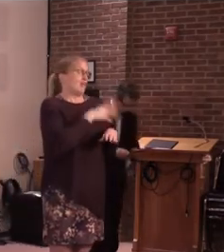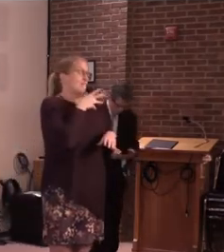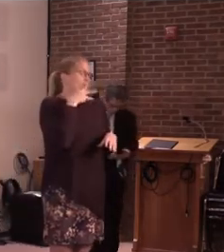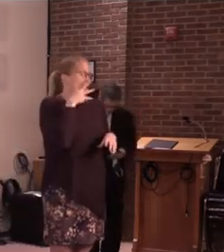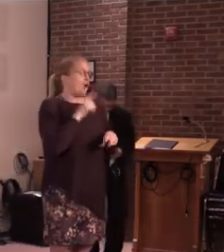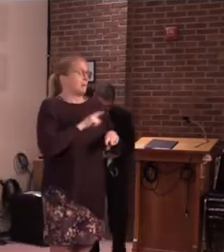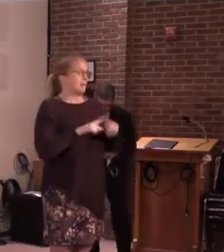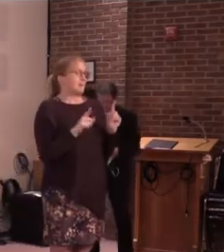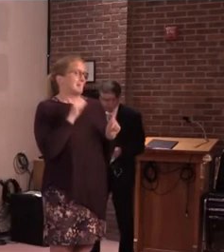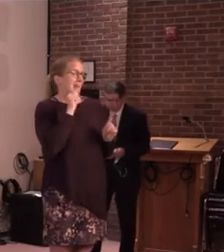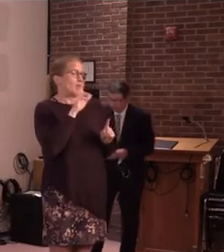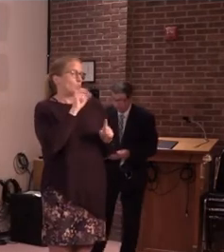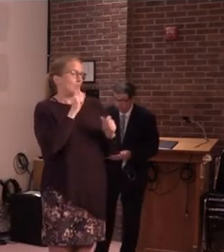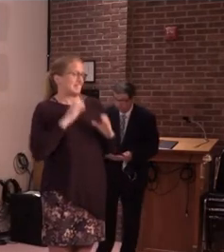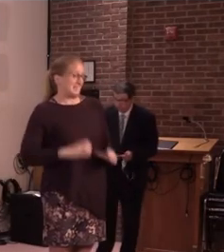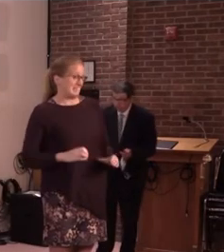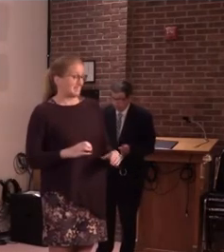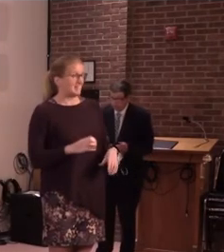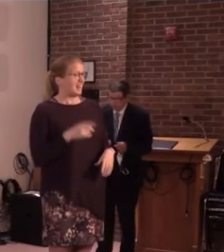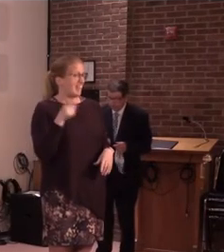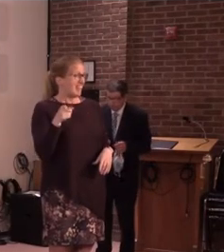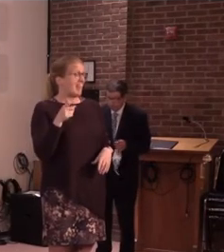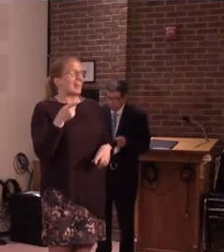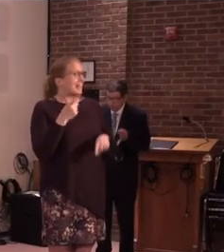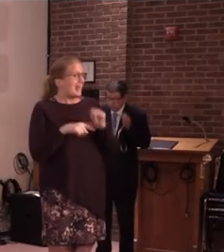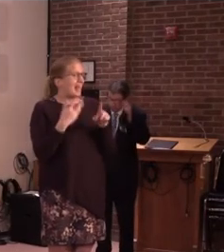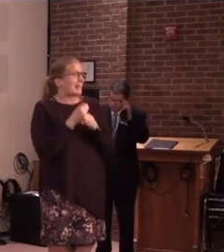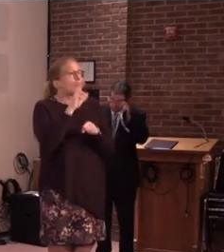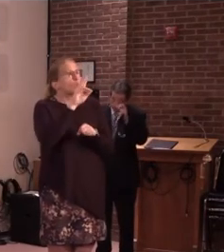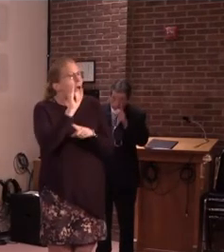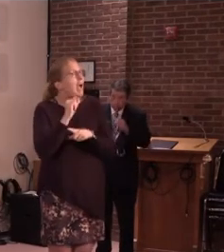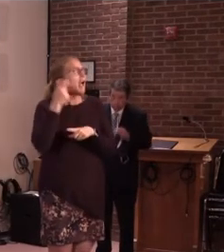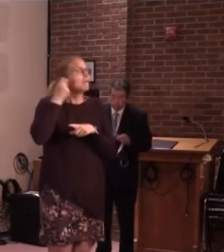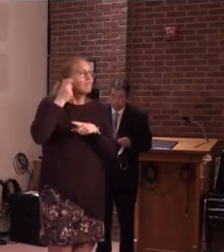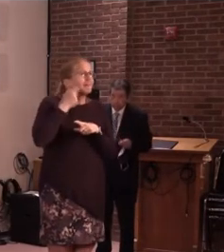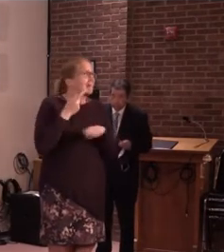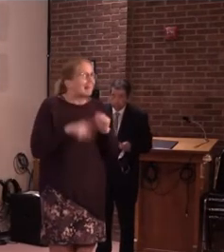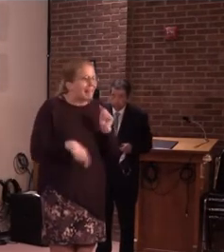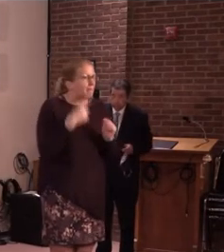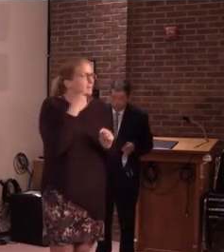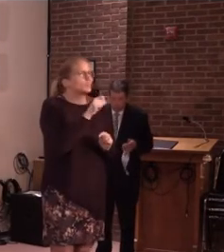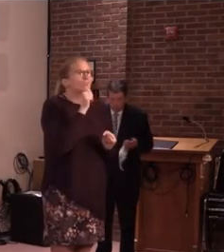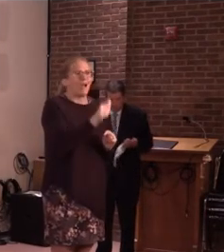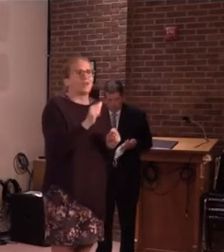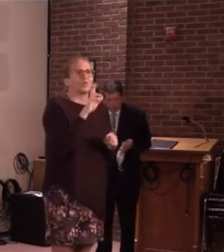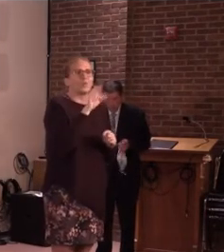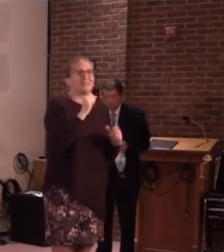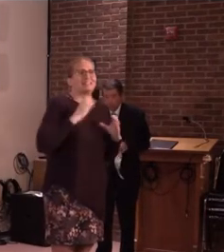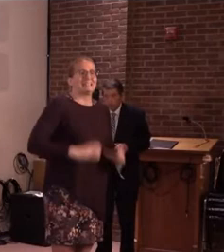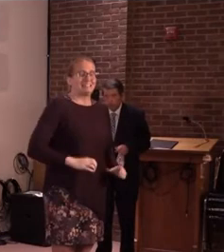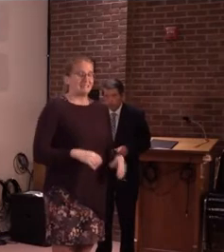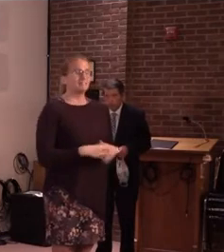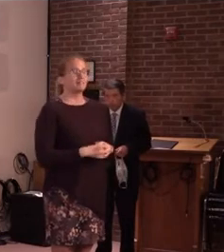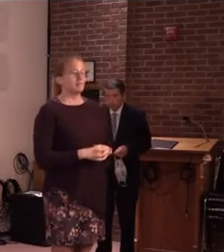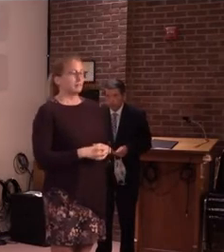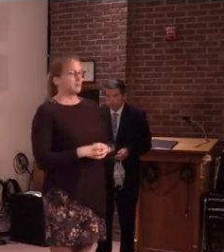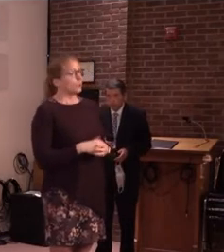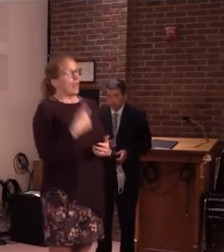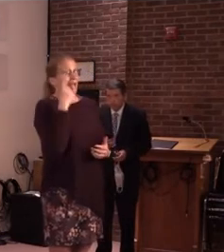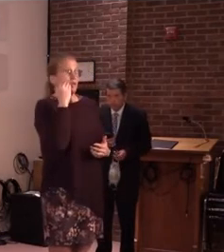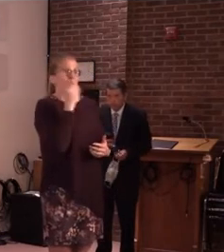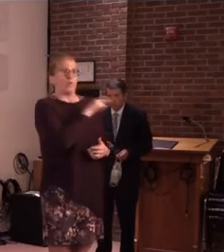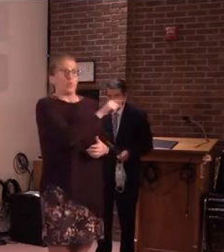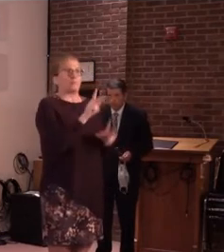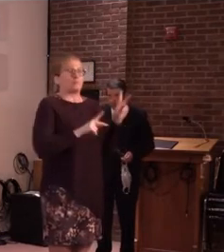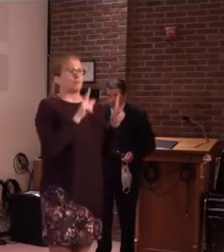force that has not received any sort of assistance thus far? Well, I know they're vital to some of the ag, particularly dairy